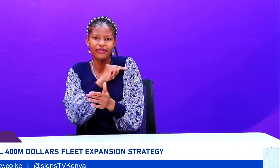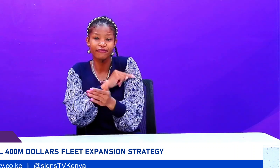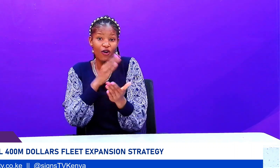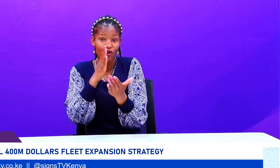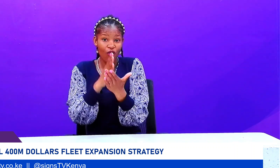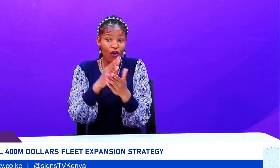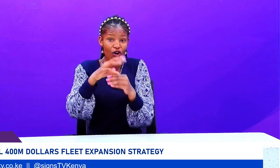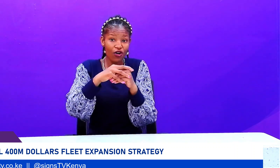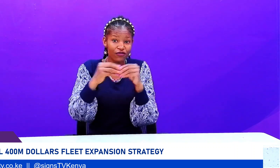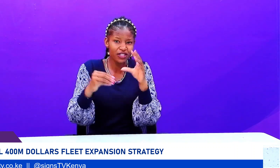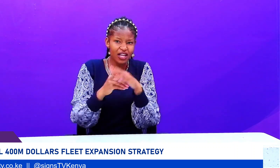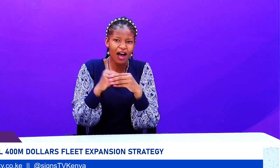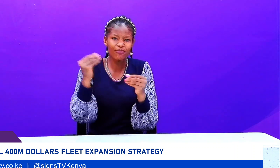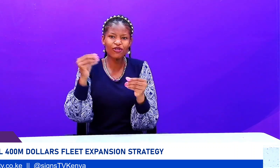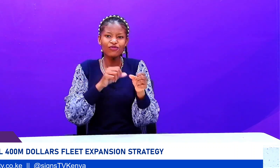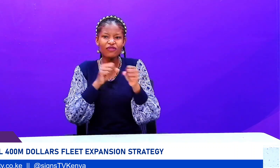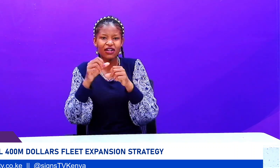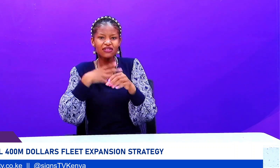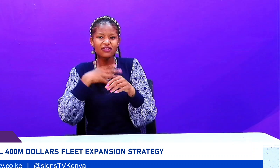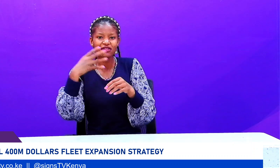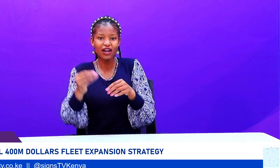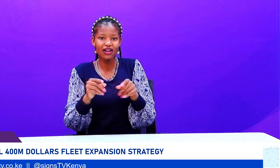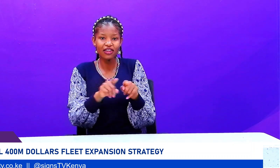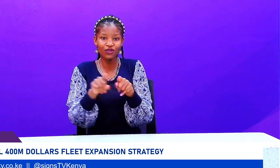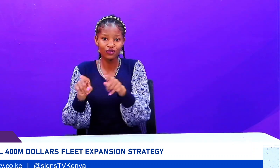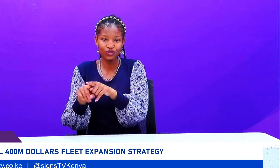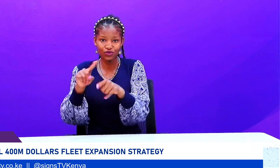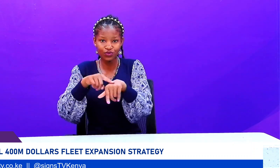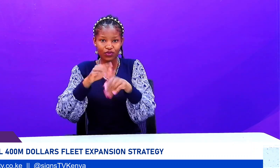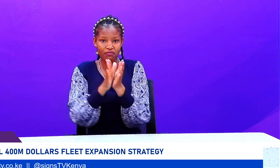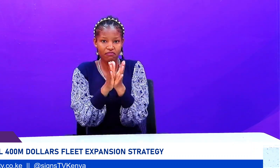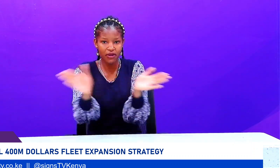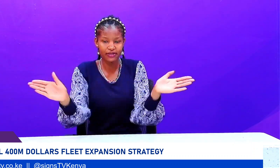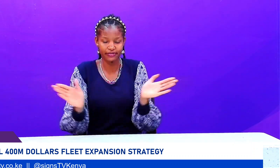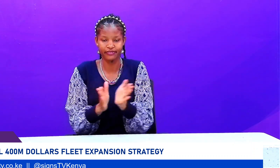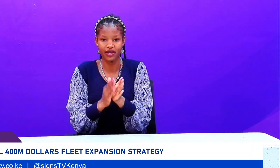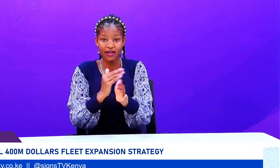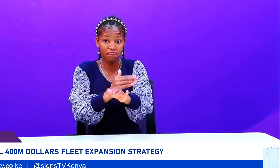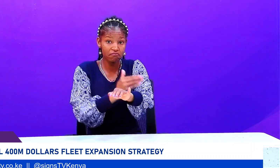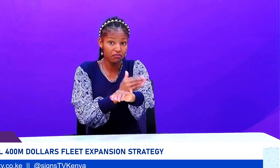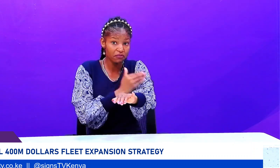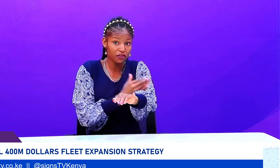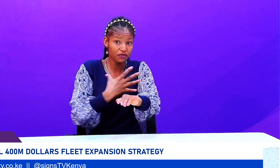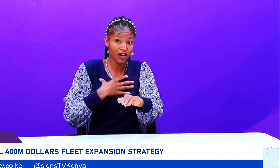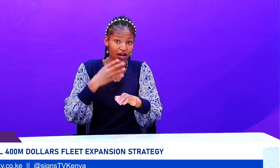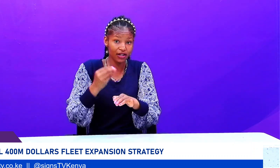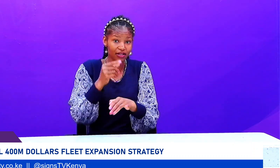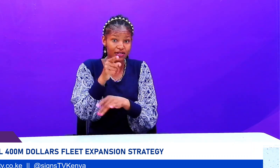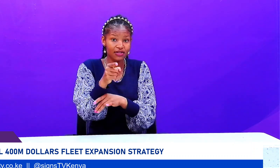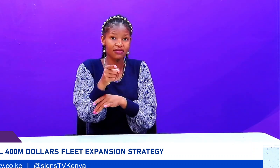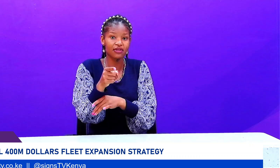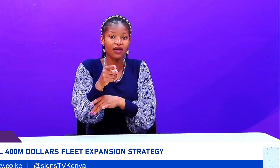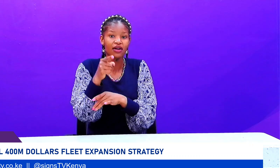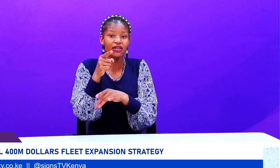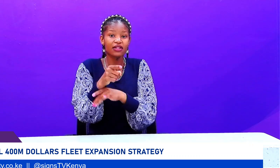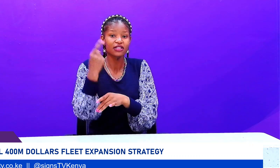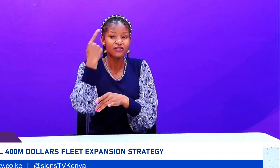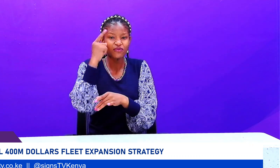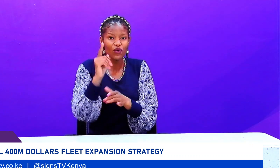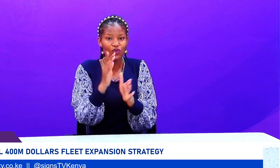the necessary comforts during their flights, and also to generally improve the interior